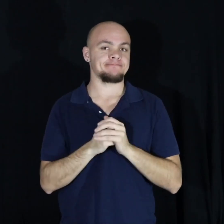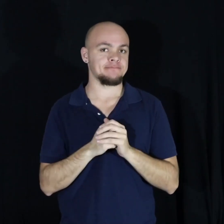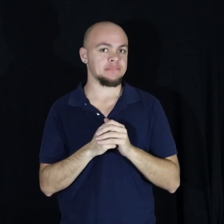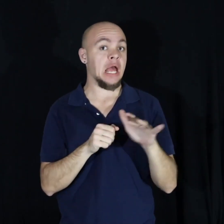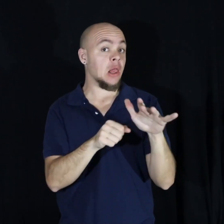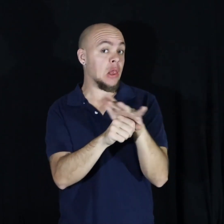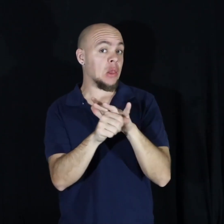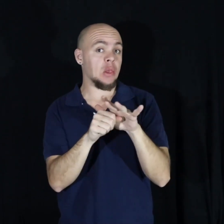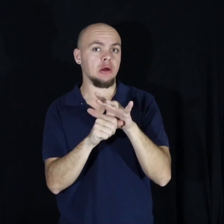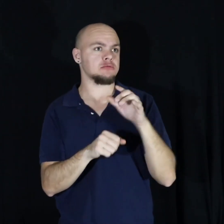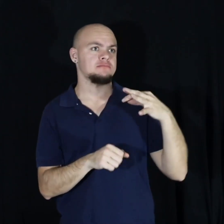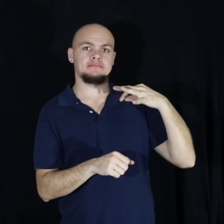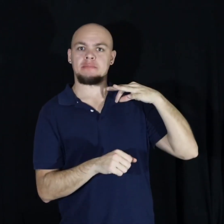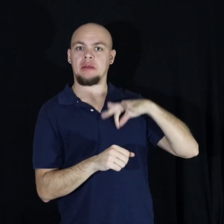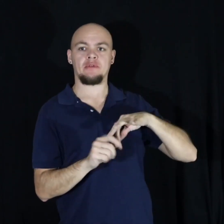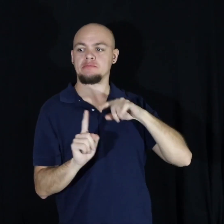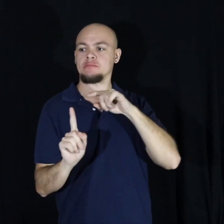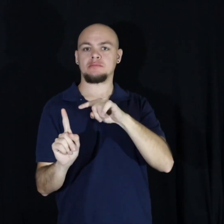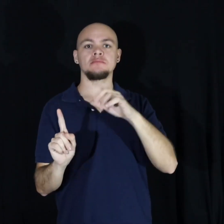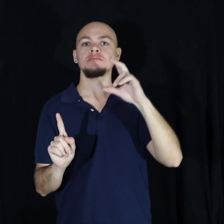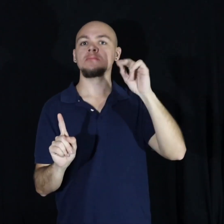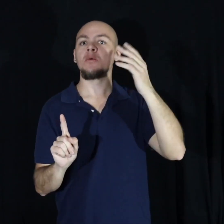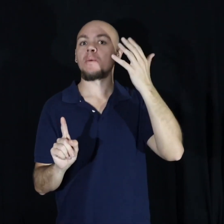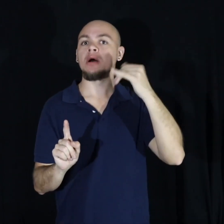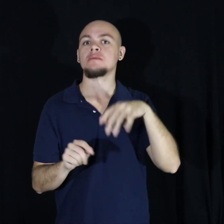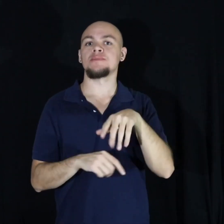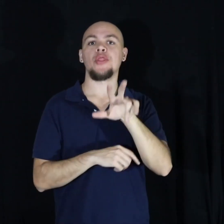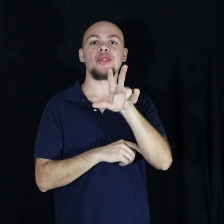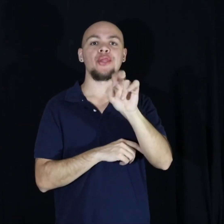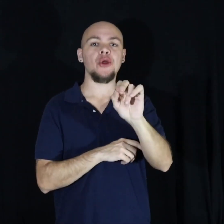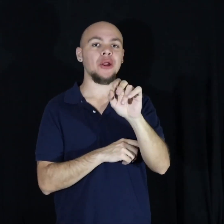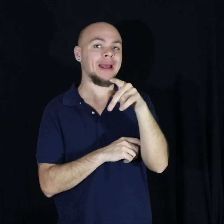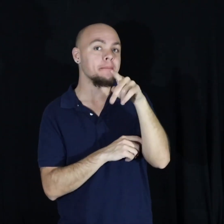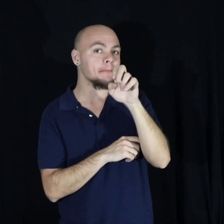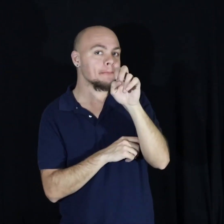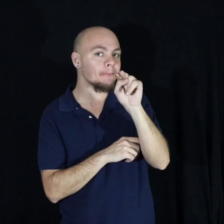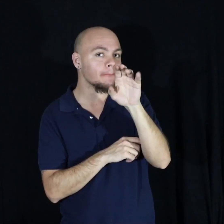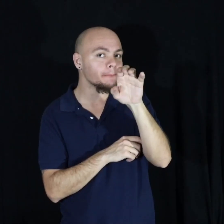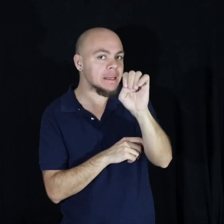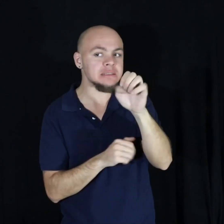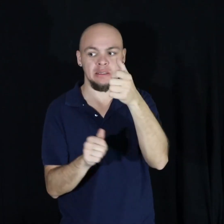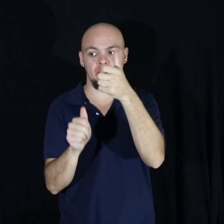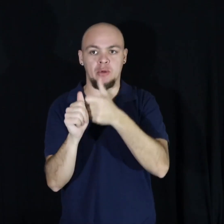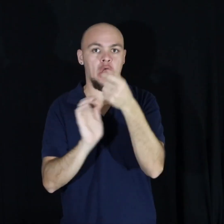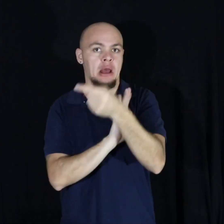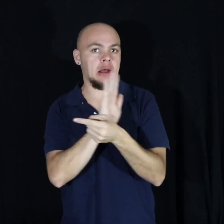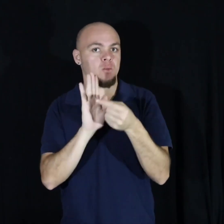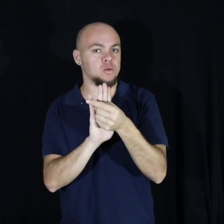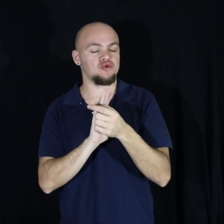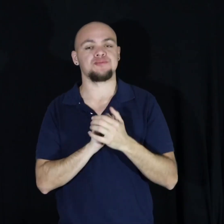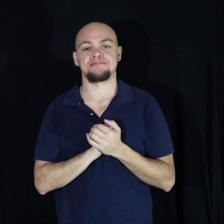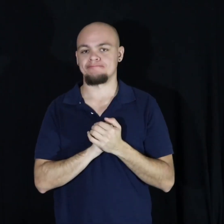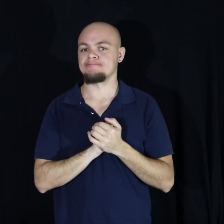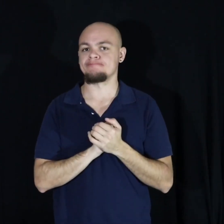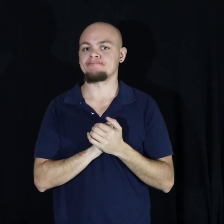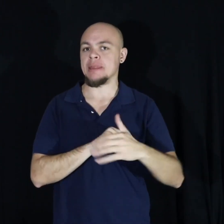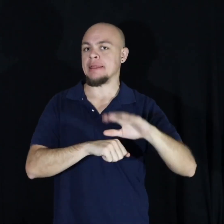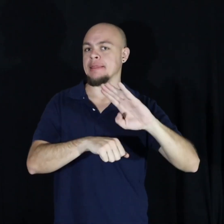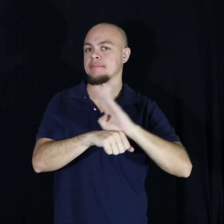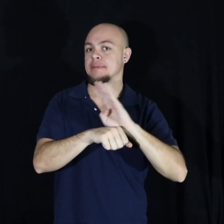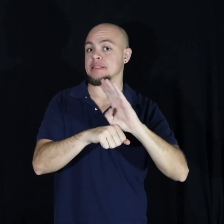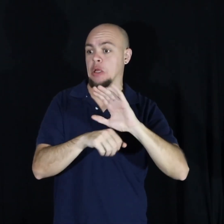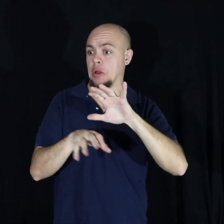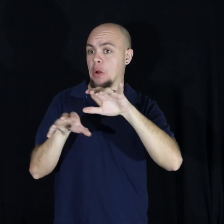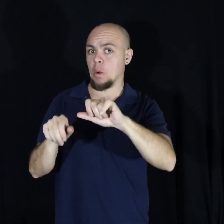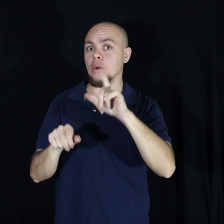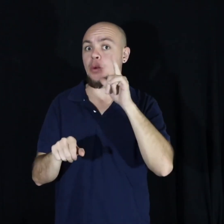are not profiting because they only earn 30 pence an hour. The businesses are owned by foreign countries like the